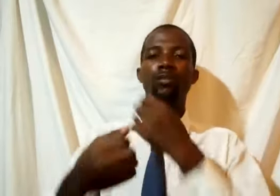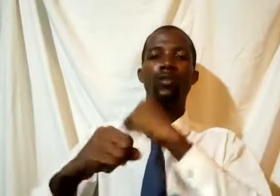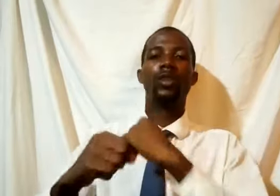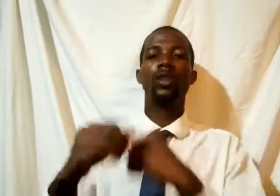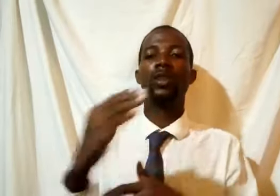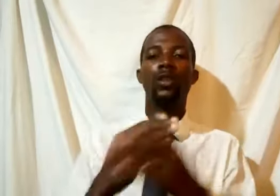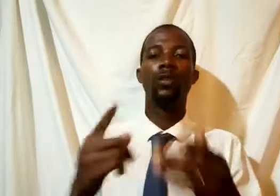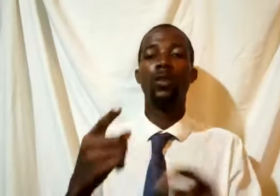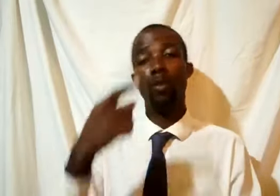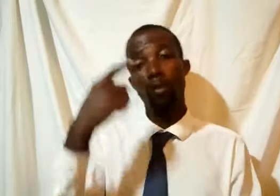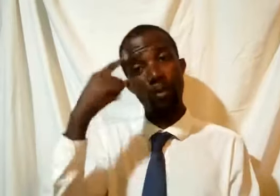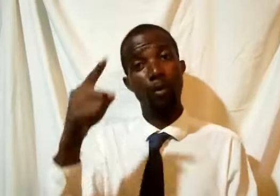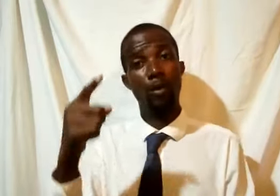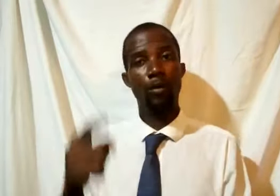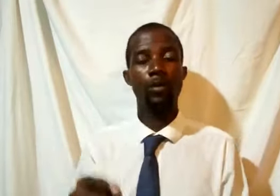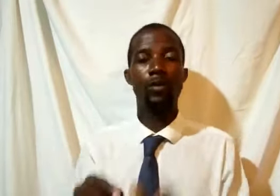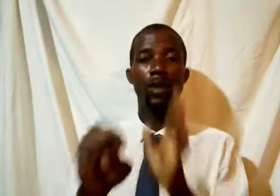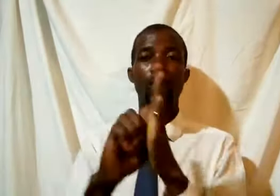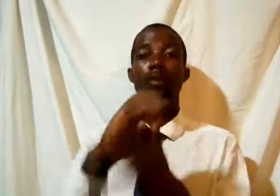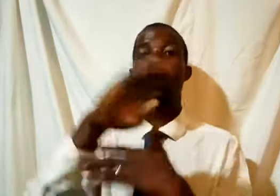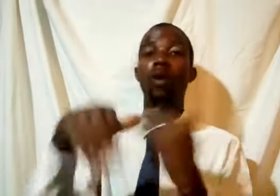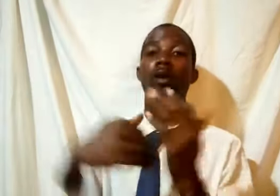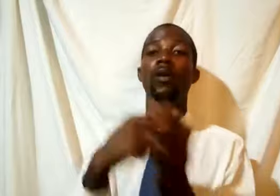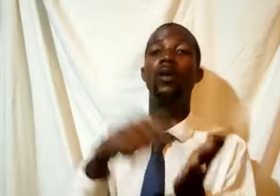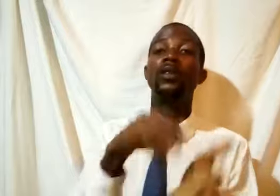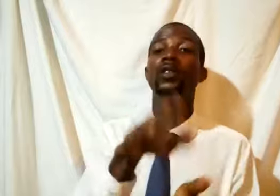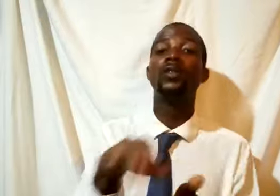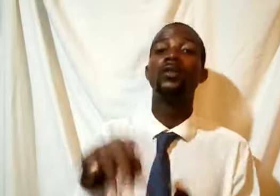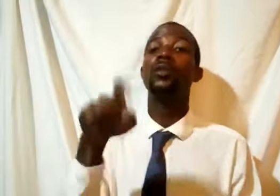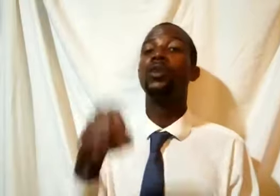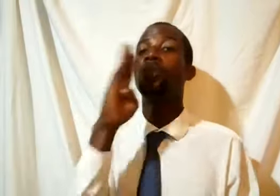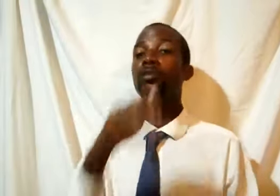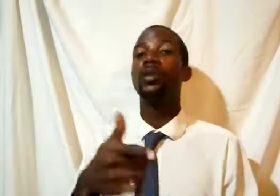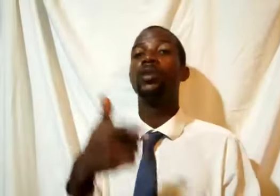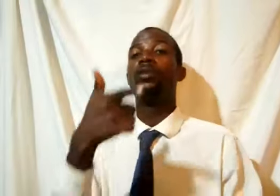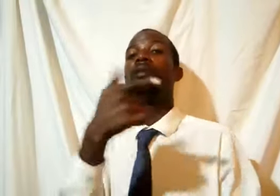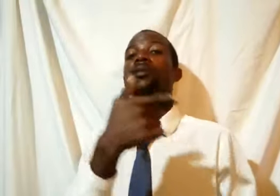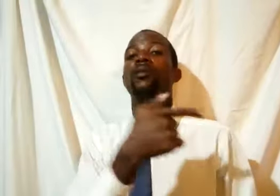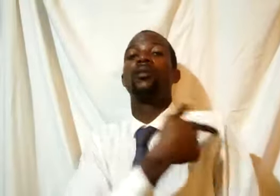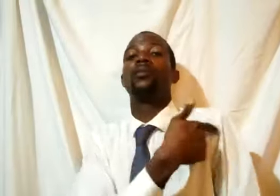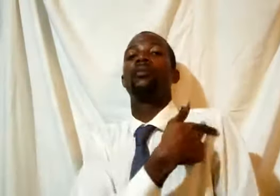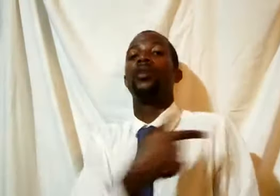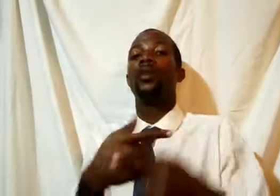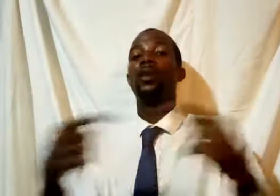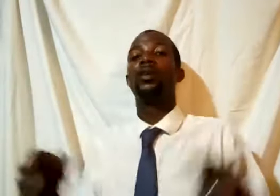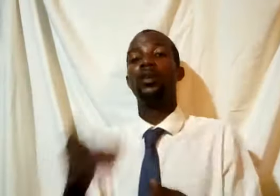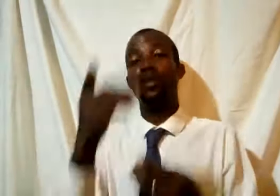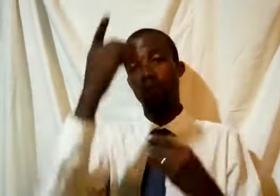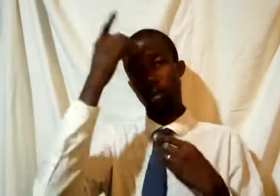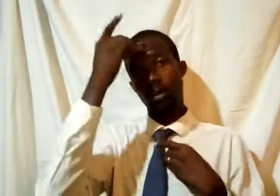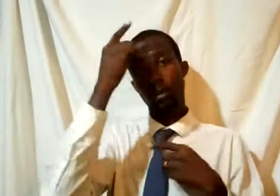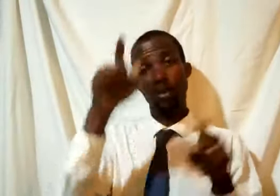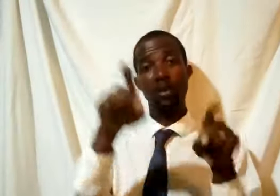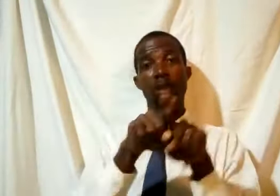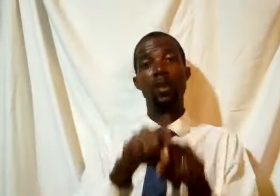Example: all the children must be vaccinated against diseases such as polio. That is, to protect all